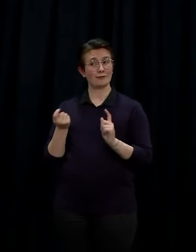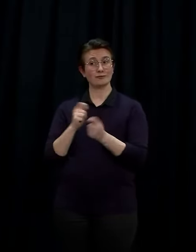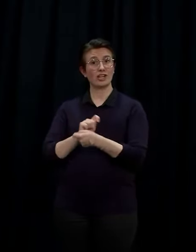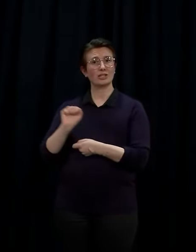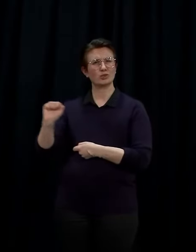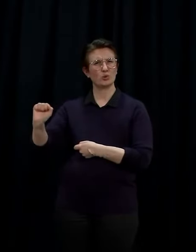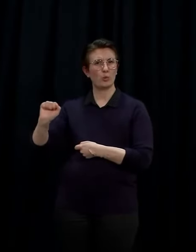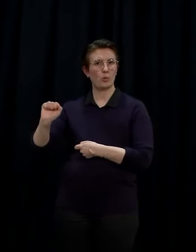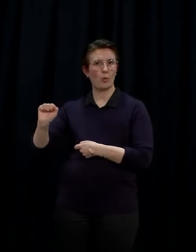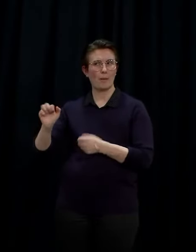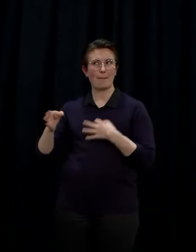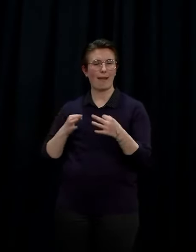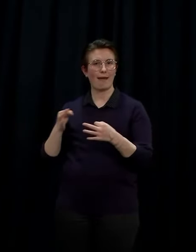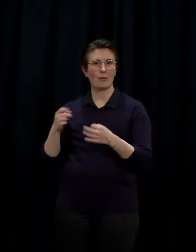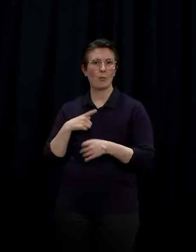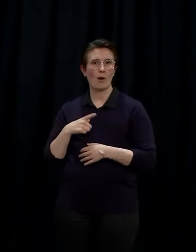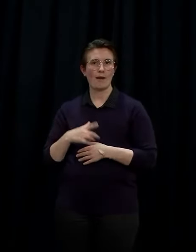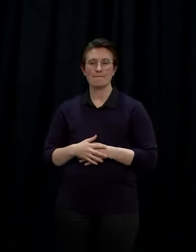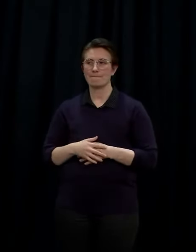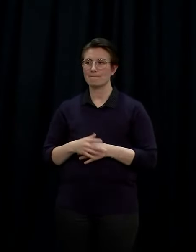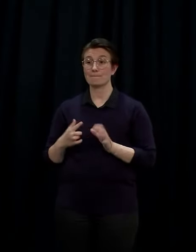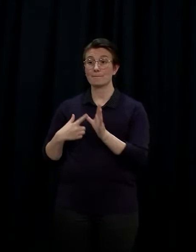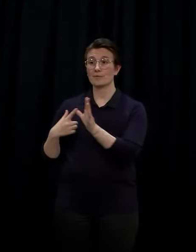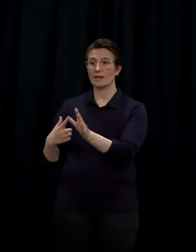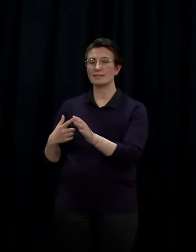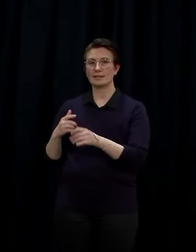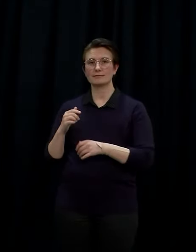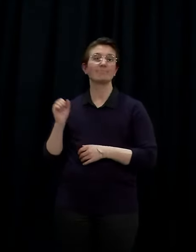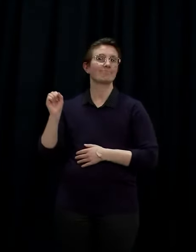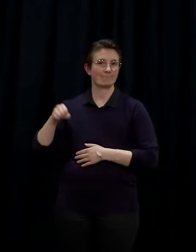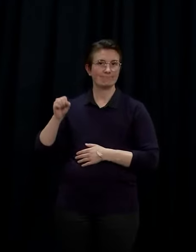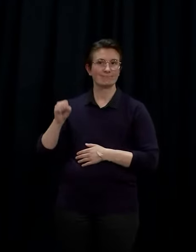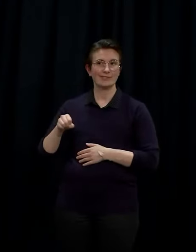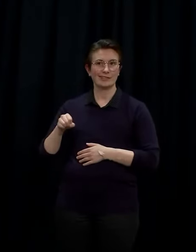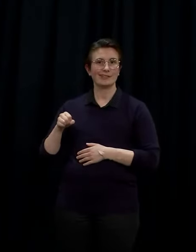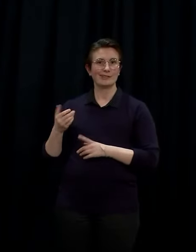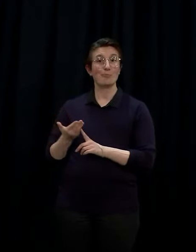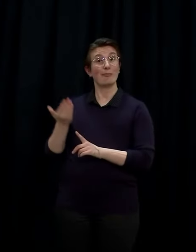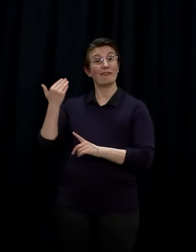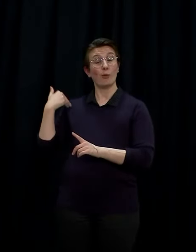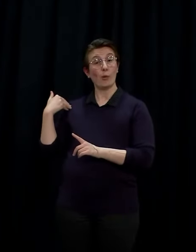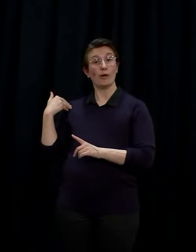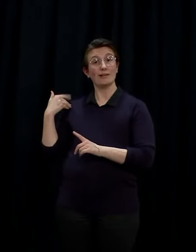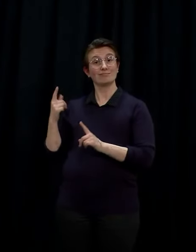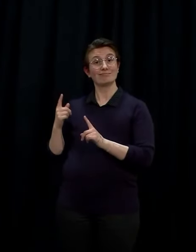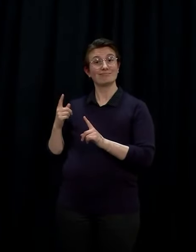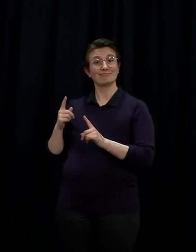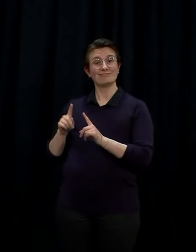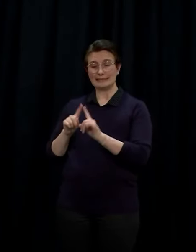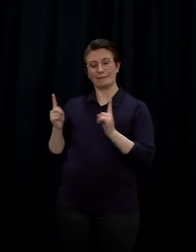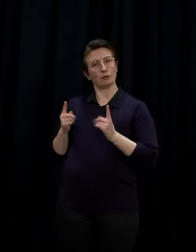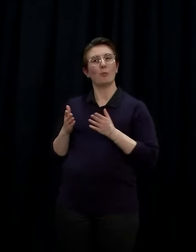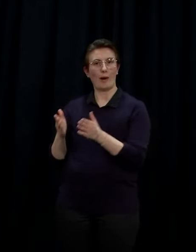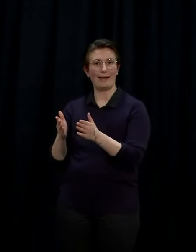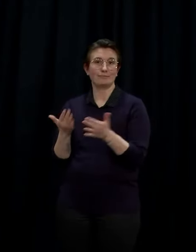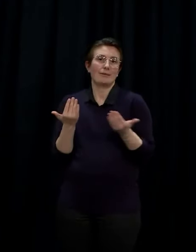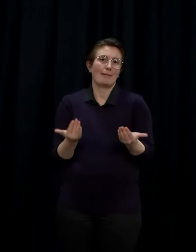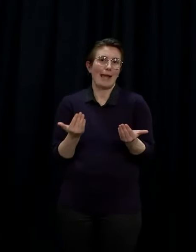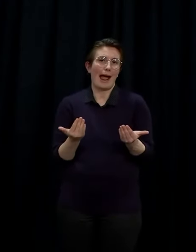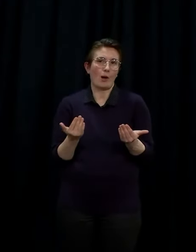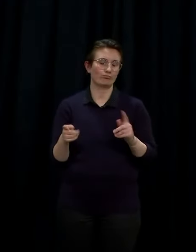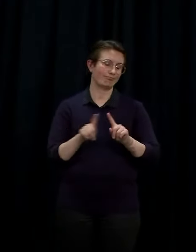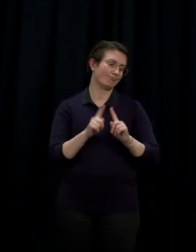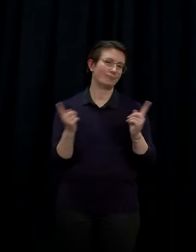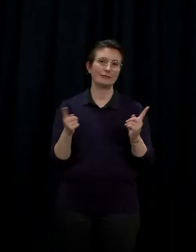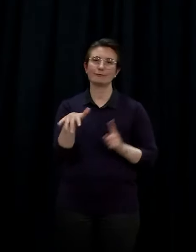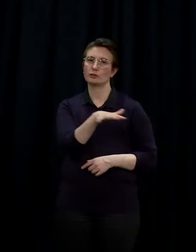management of boundaries, right, very, very early on. And since then, we've operated boundaries under some challenging conditions where actually